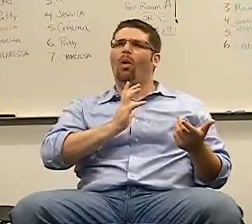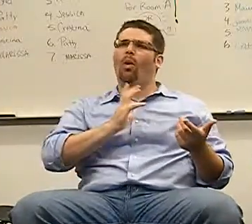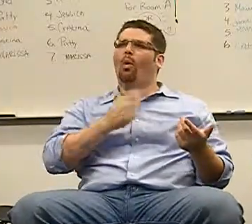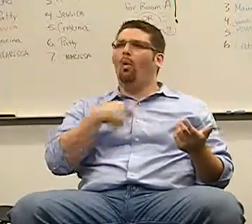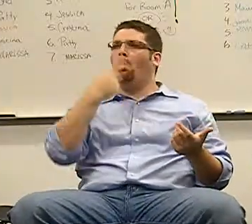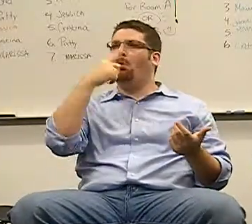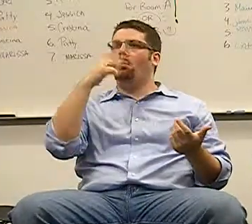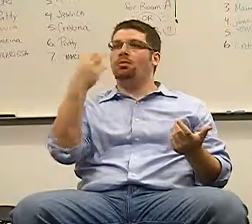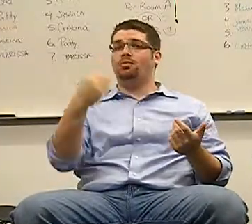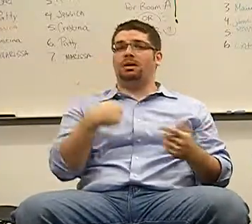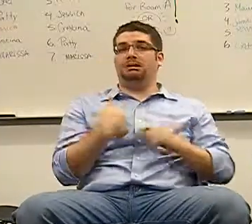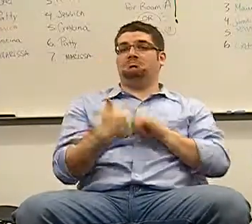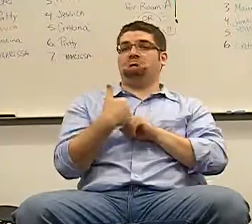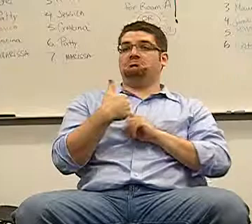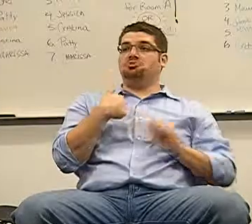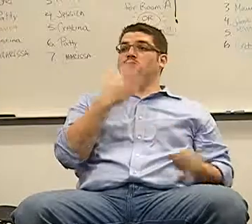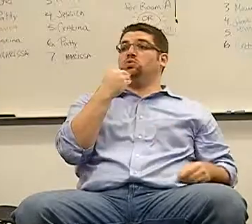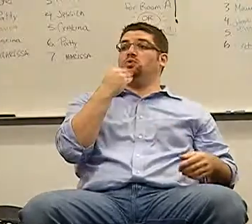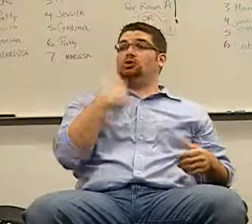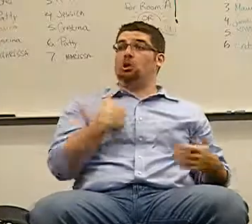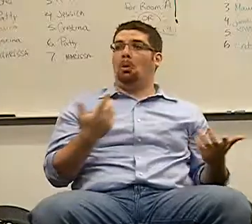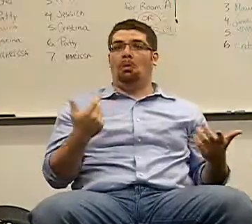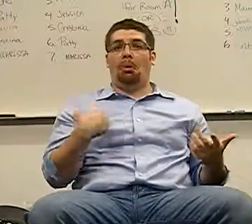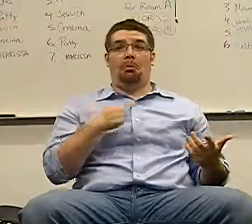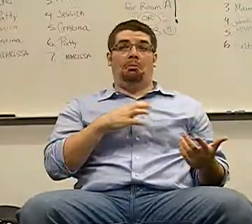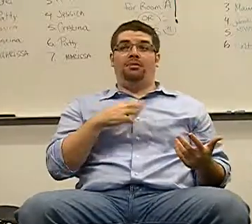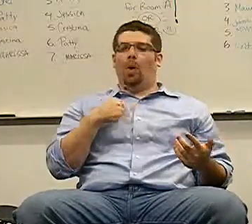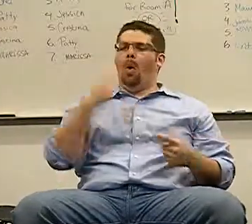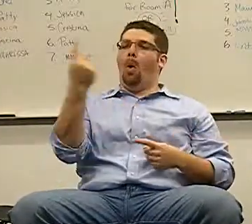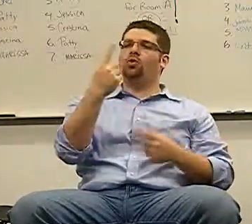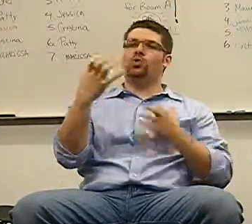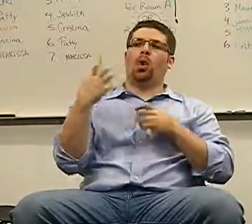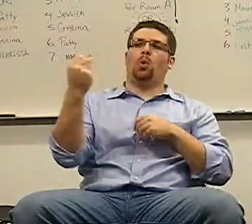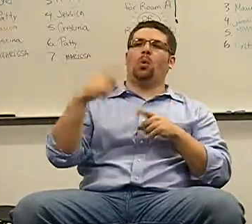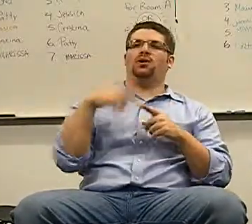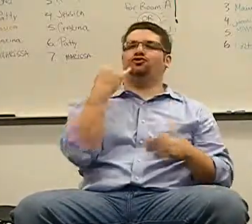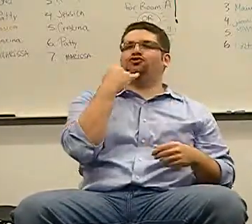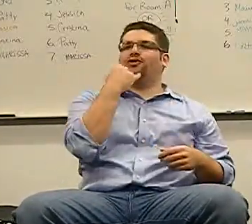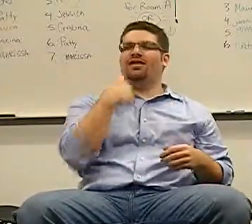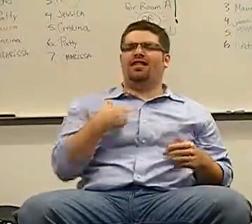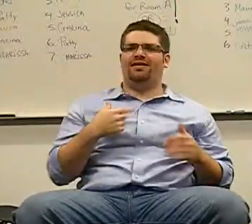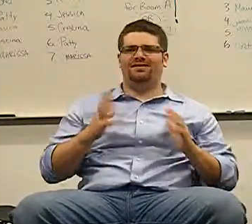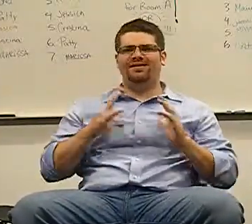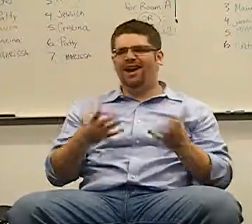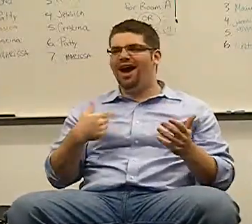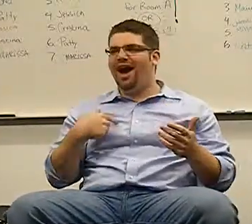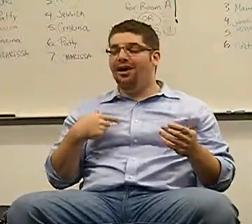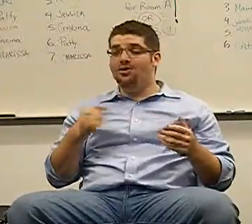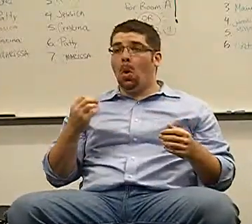friend of mine asked me a while back if I'd like to go to Israel. Well, me being Jewish, I thought it would be an exciting place to